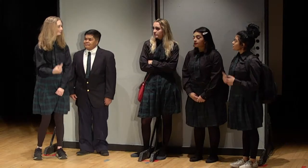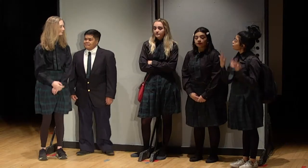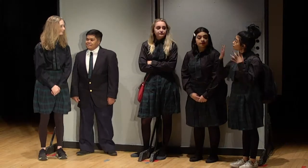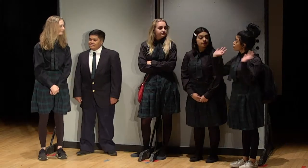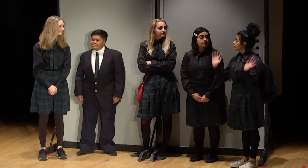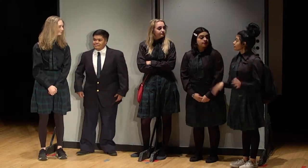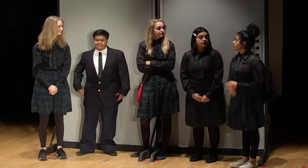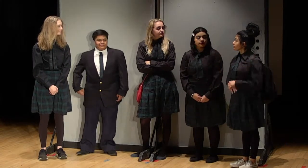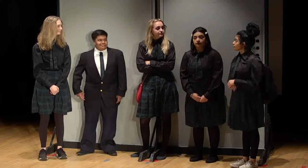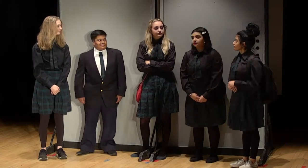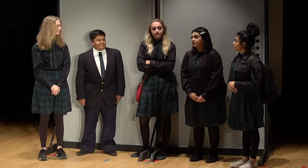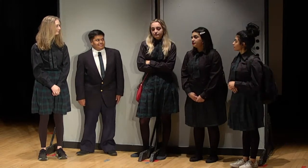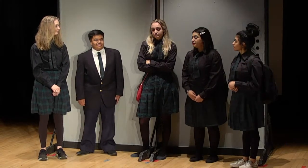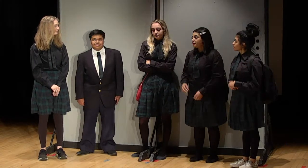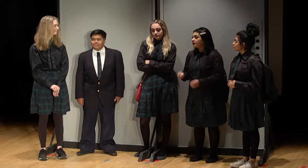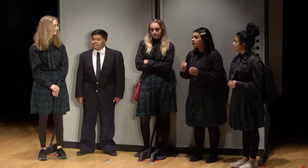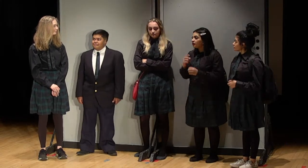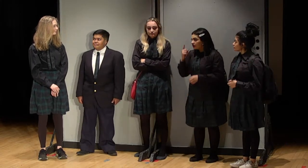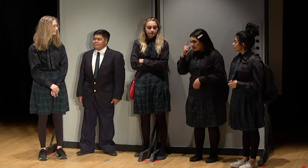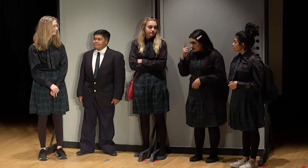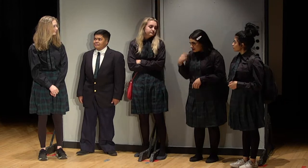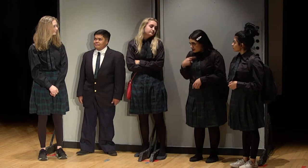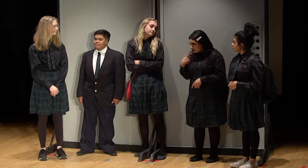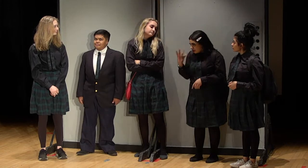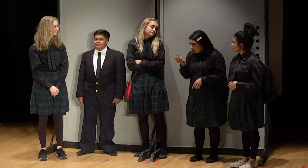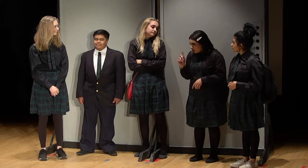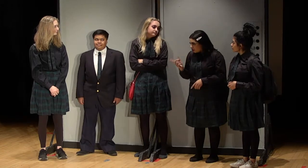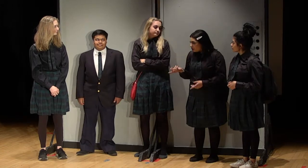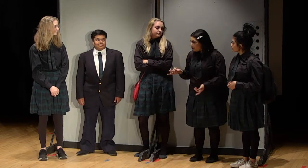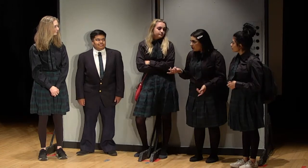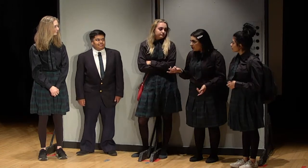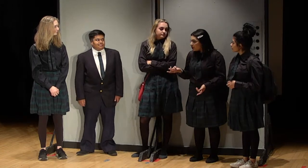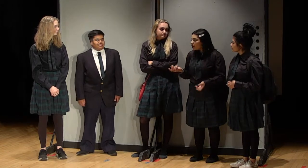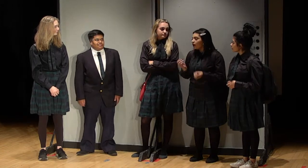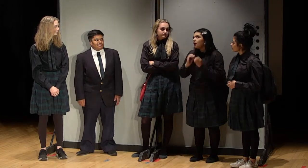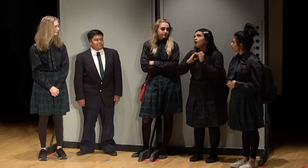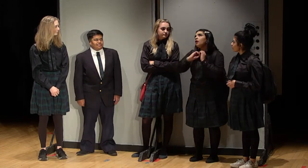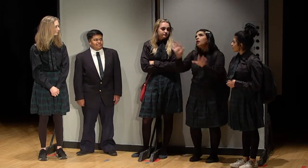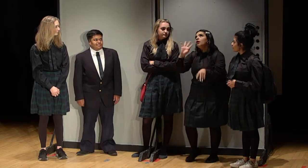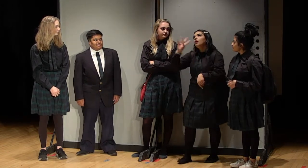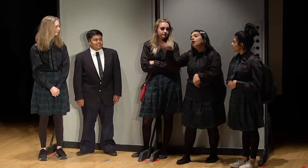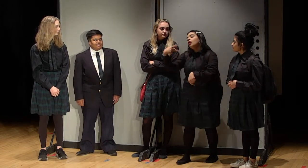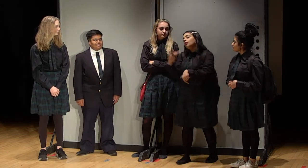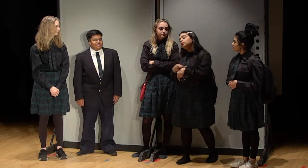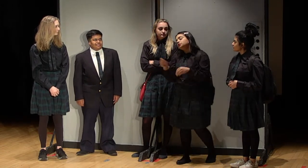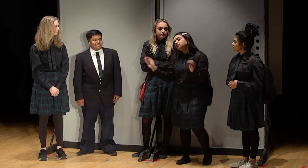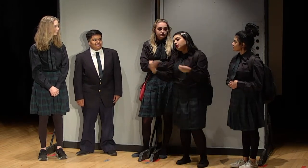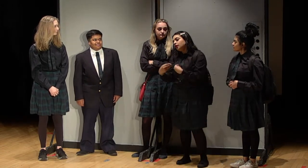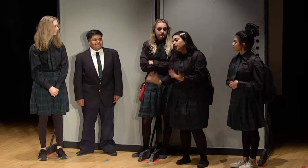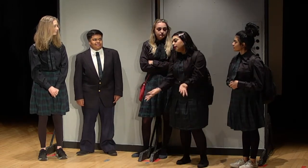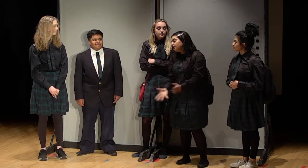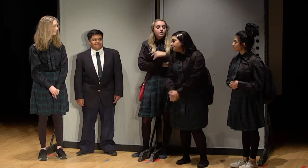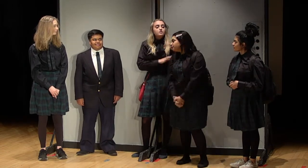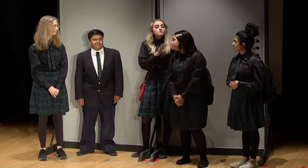Could someone please press the first floor for me? Where do you think we're all going? We all got called to the principal's